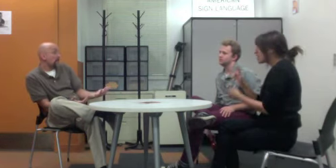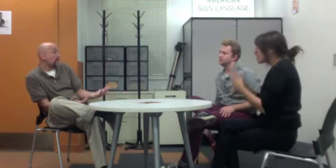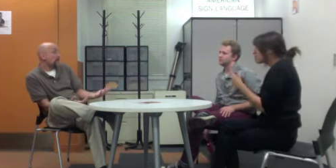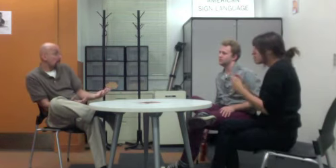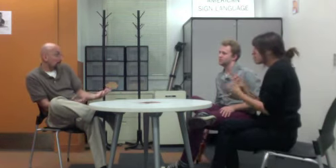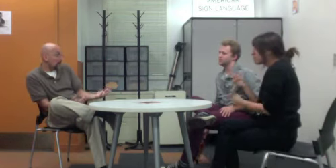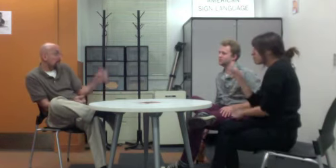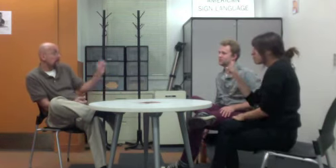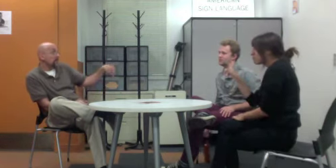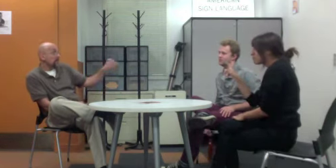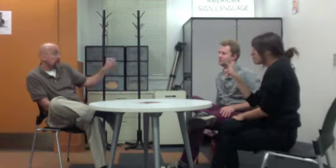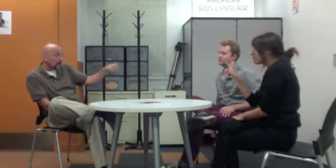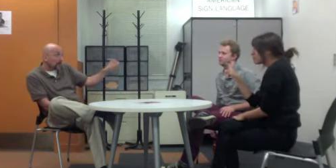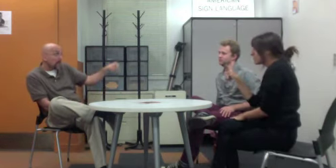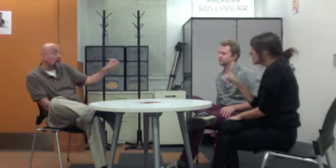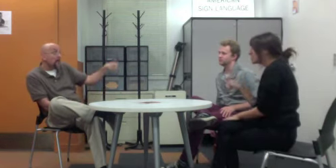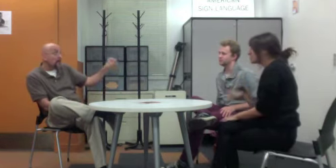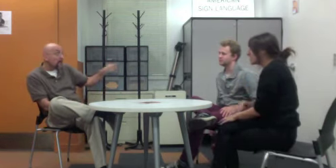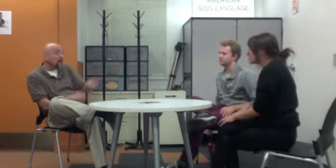Even if I'm speaking Spanish? Yes.